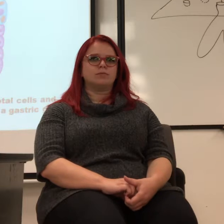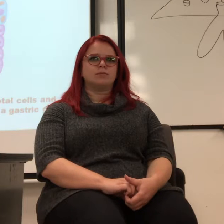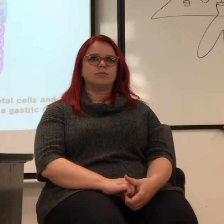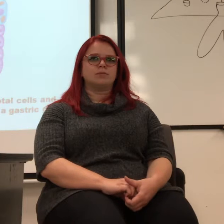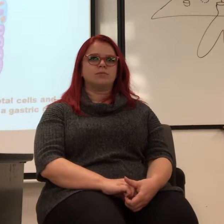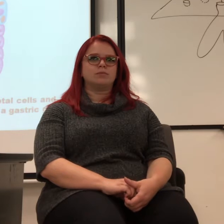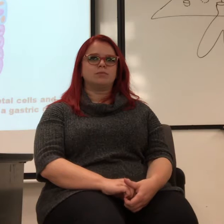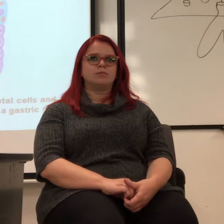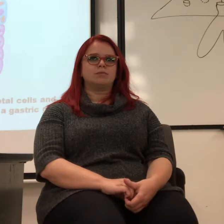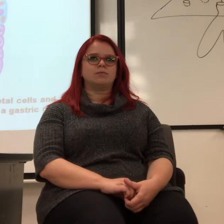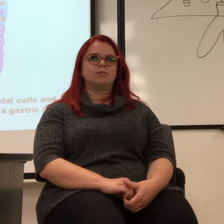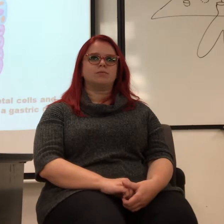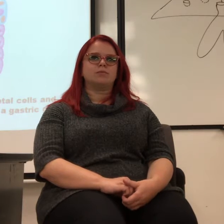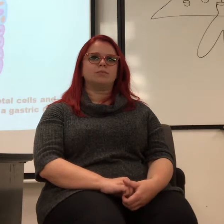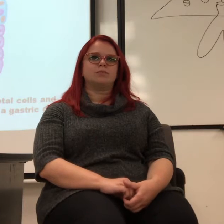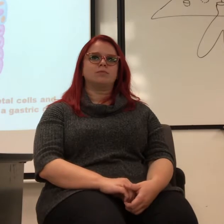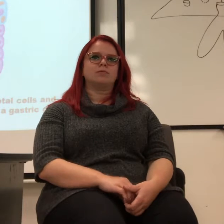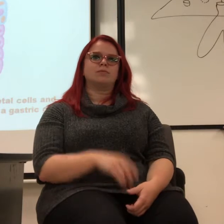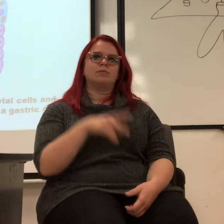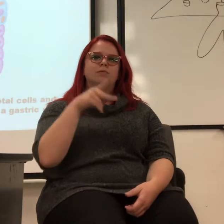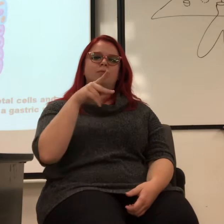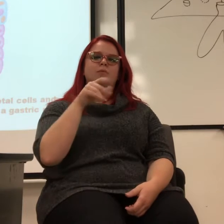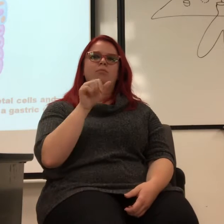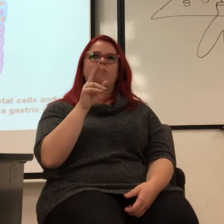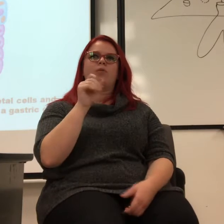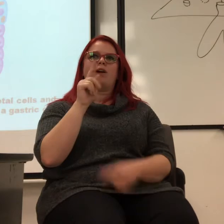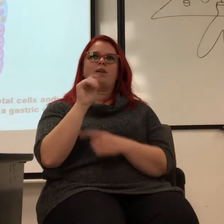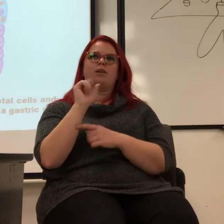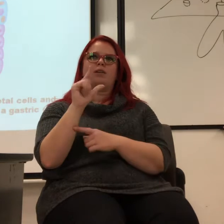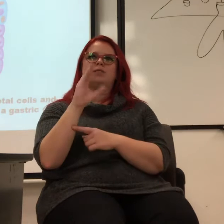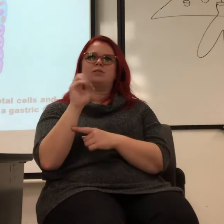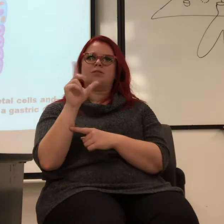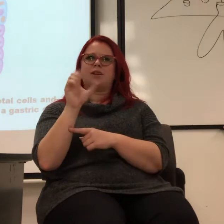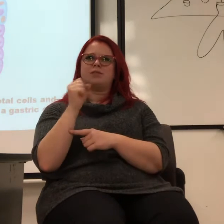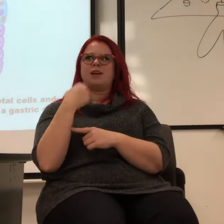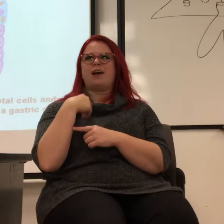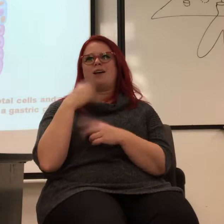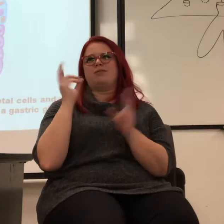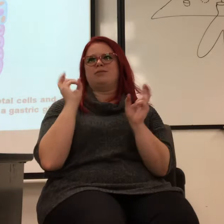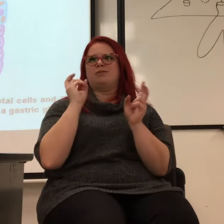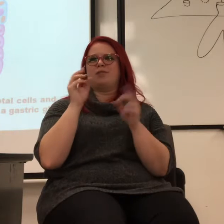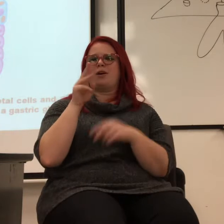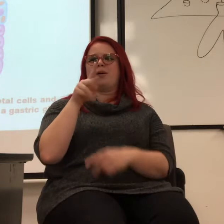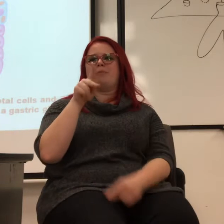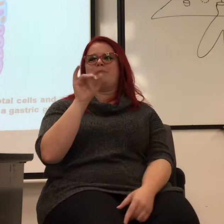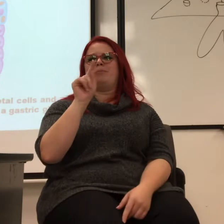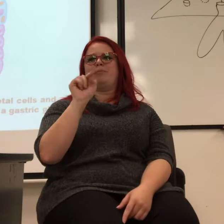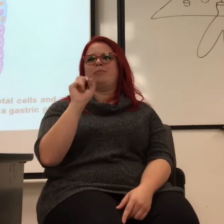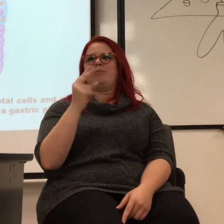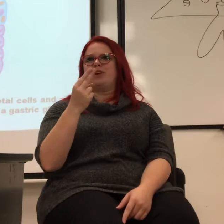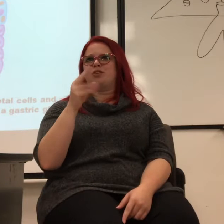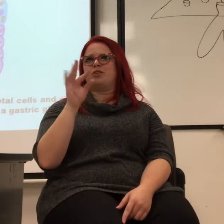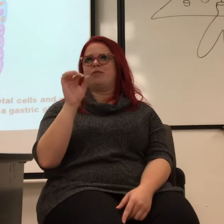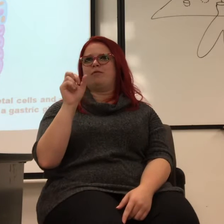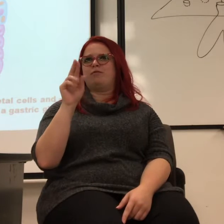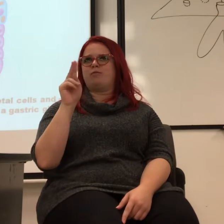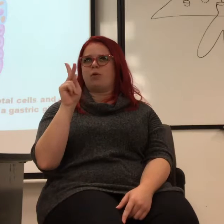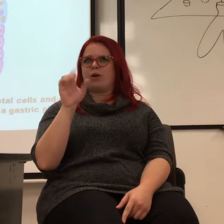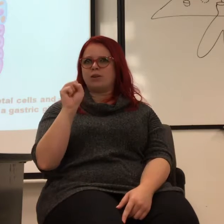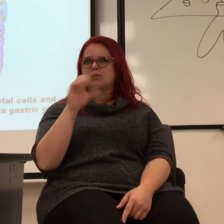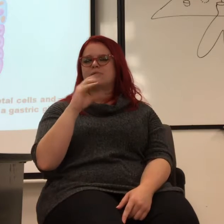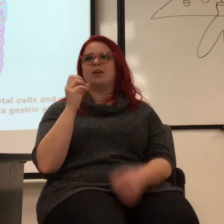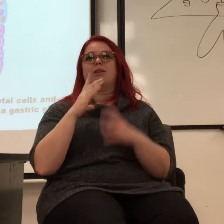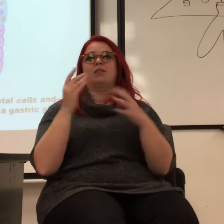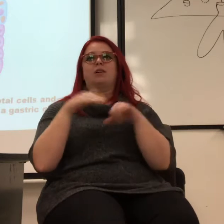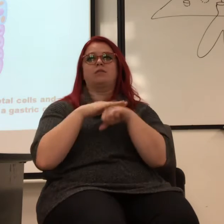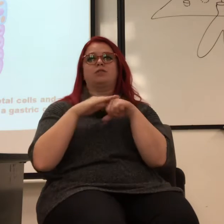Parietal cells have that, I call them pitchforks because they have 3 prongs. They have a lot of surface area. And they're going to secrete